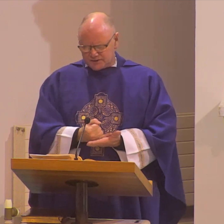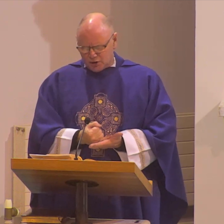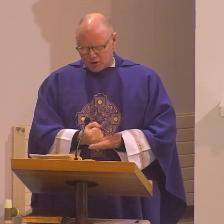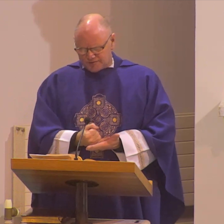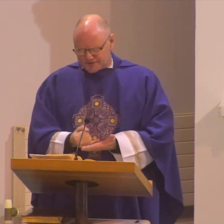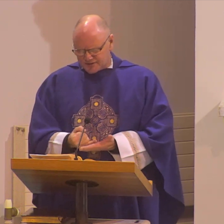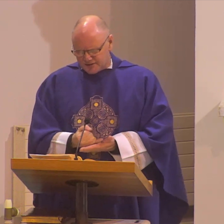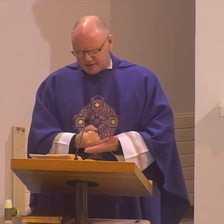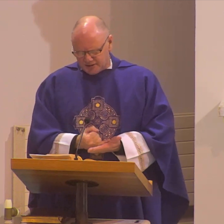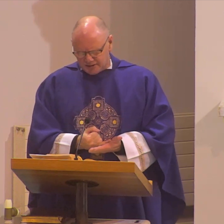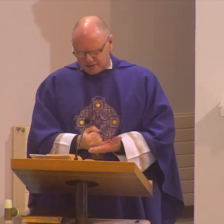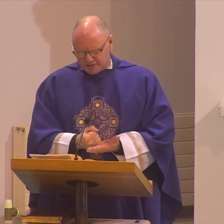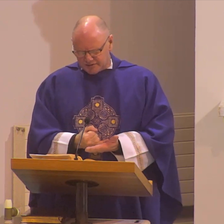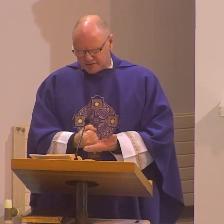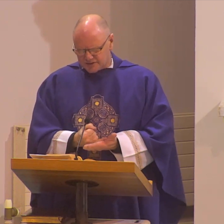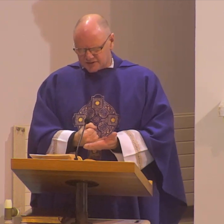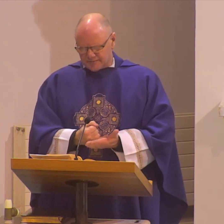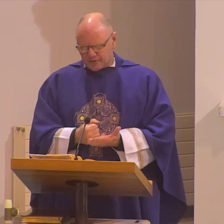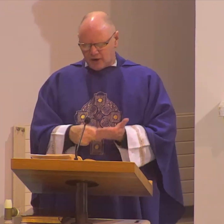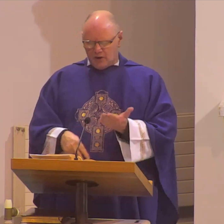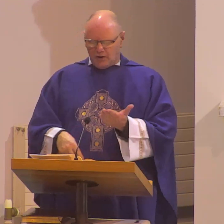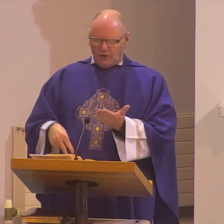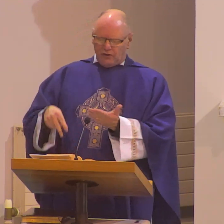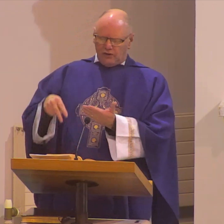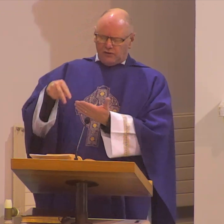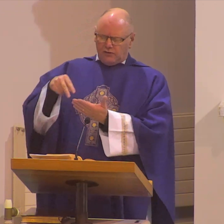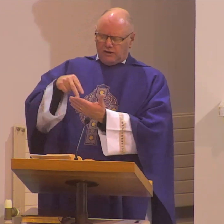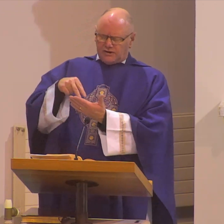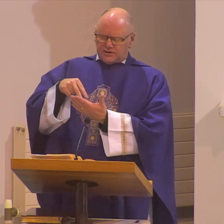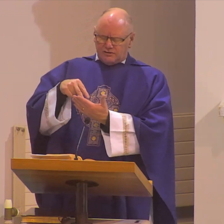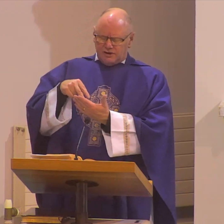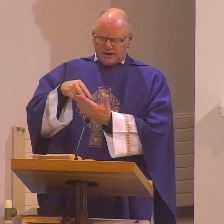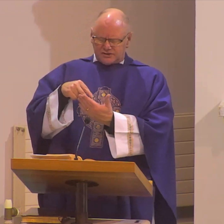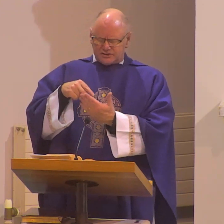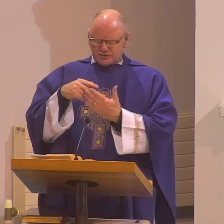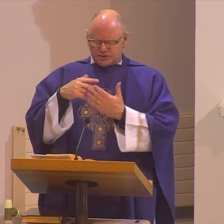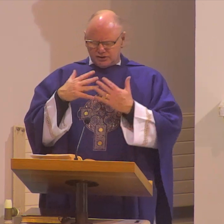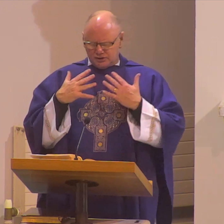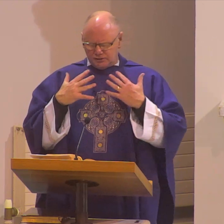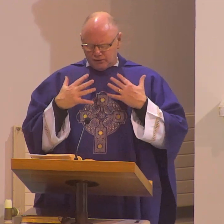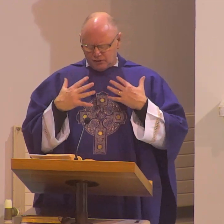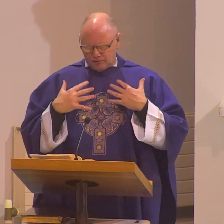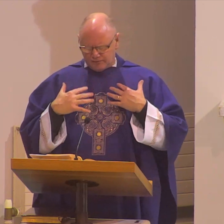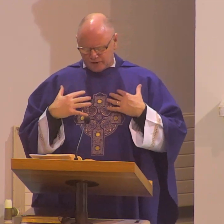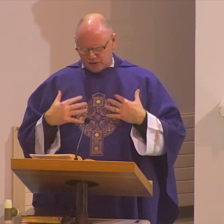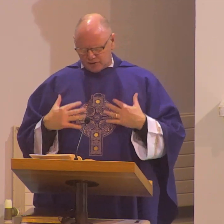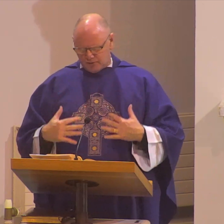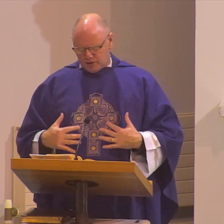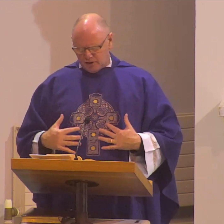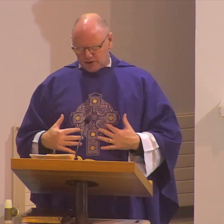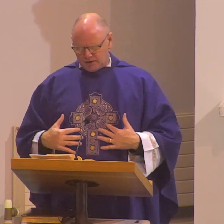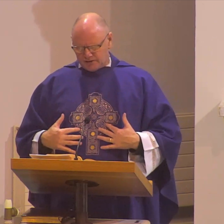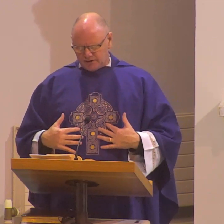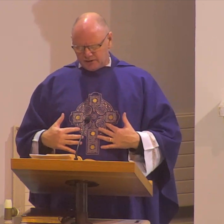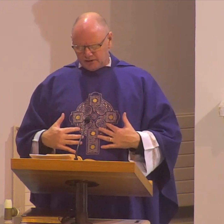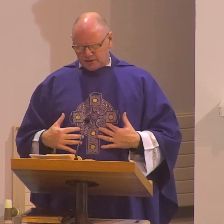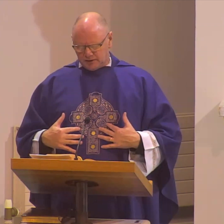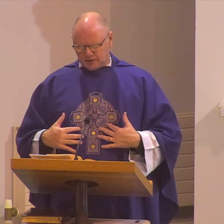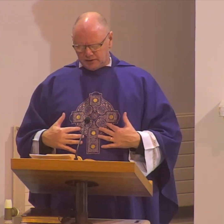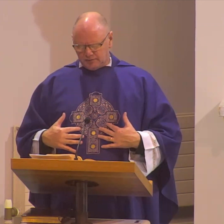forgiveness of sins, the resurrection of the body,